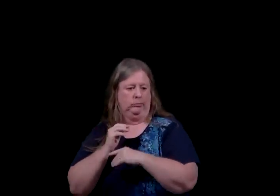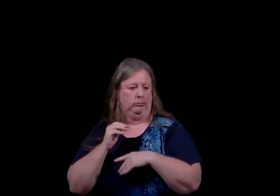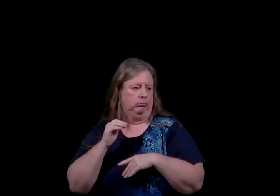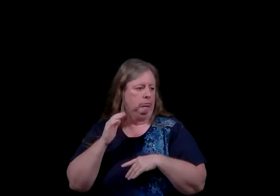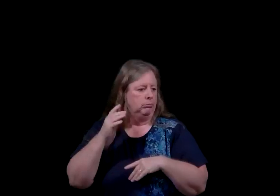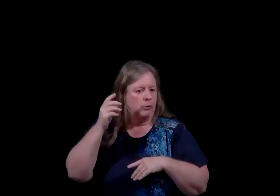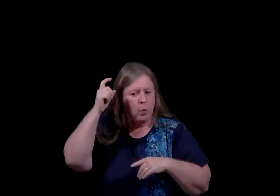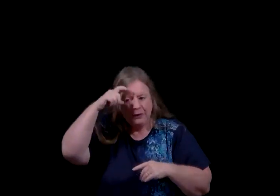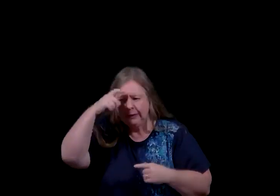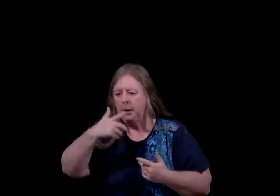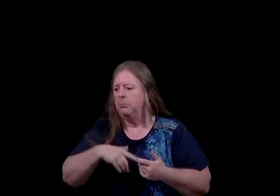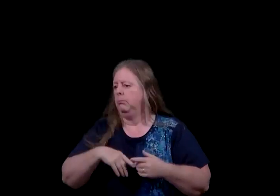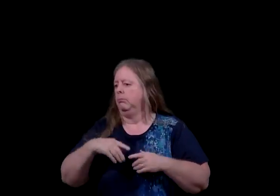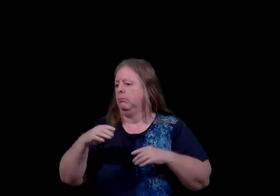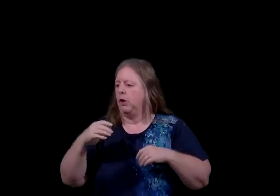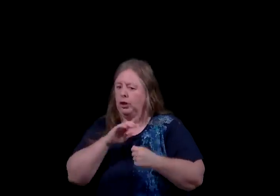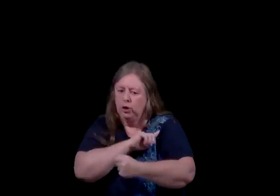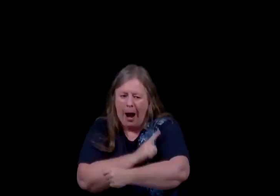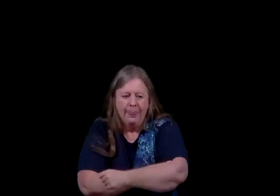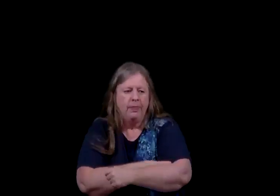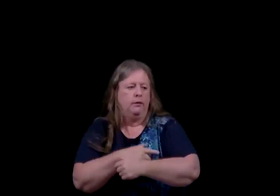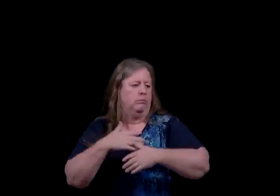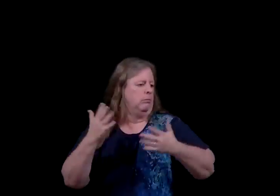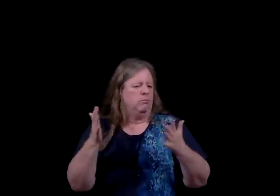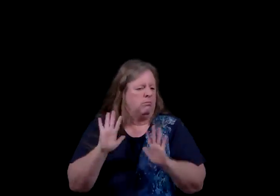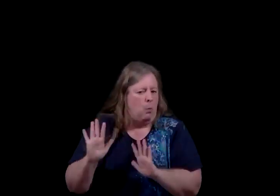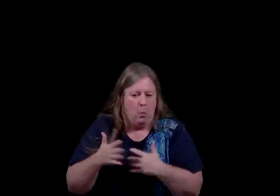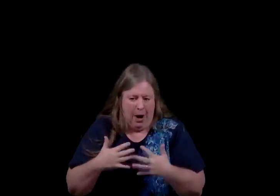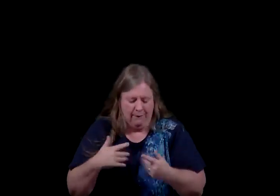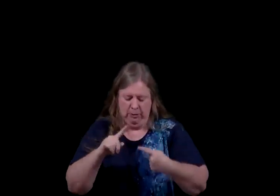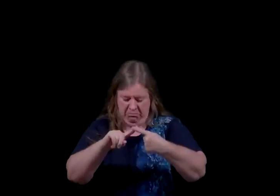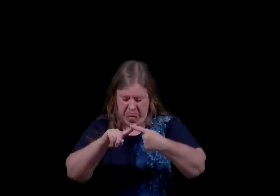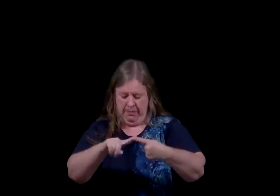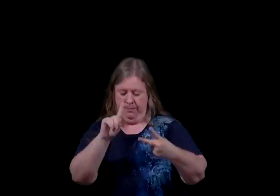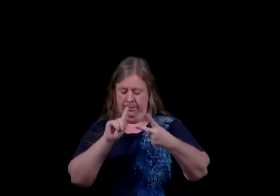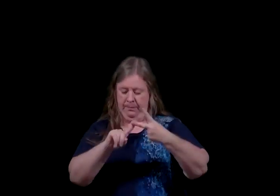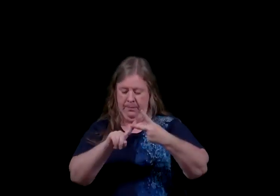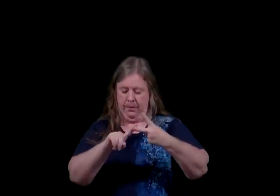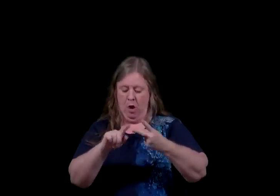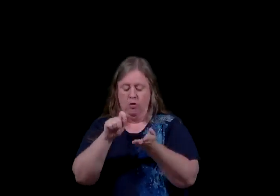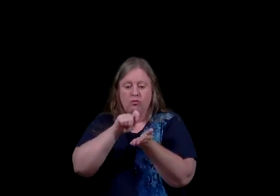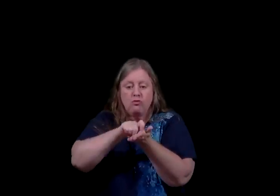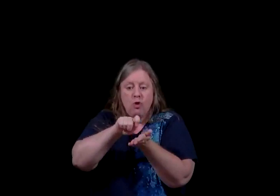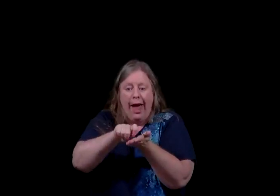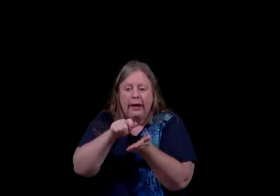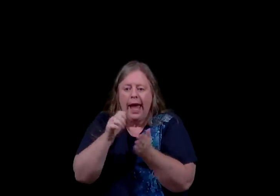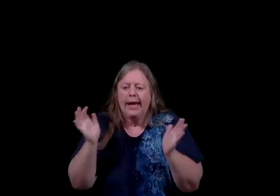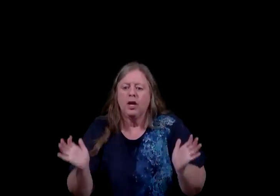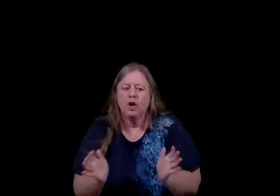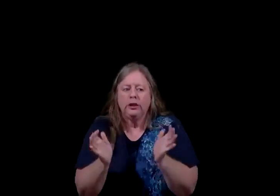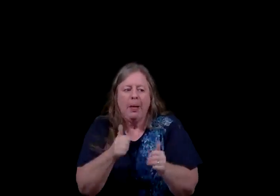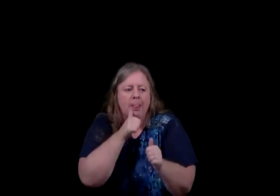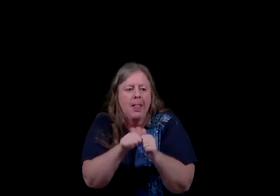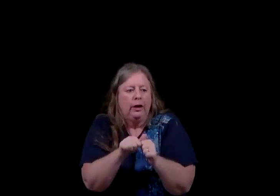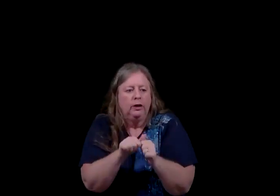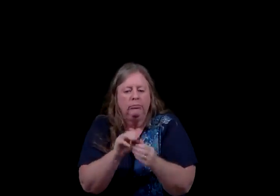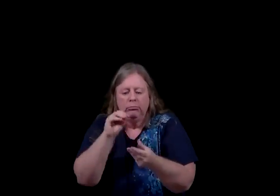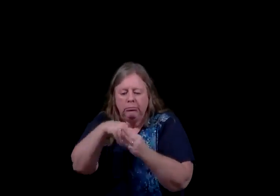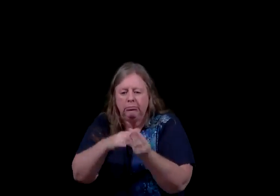for Jeff. Pray that God gives him wisdom and strength. You can pray by maybe writing or give him